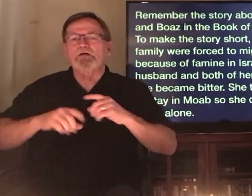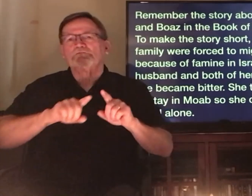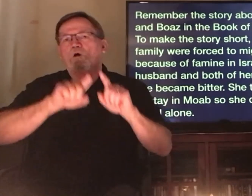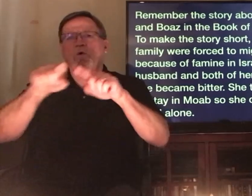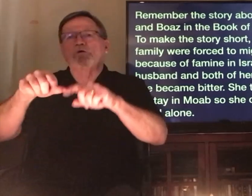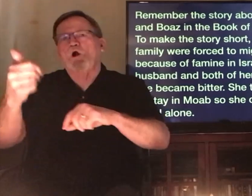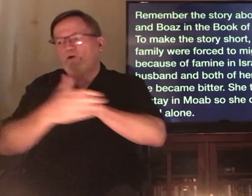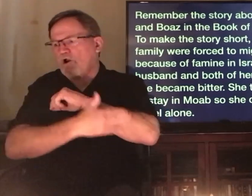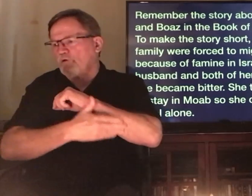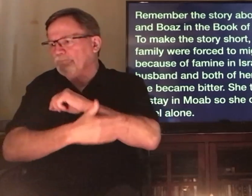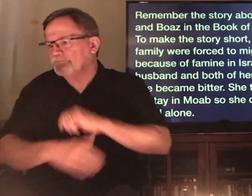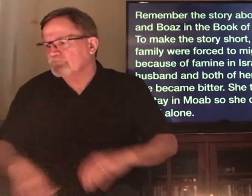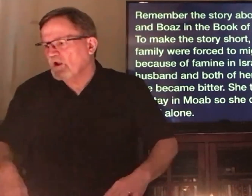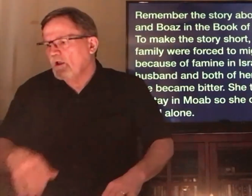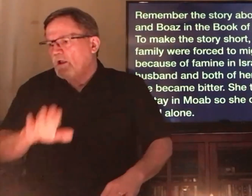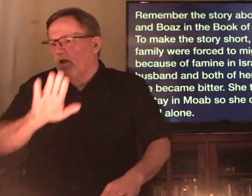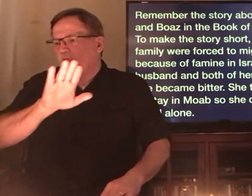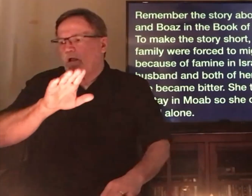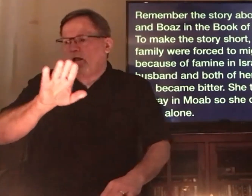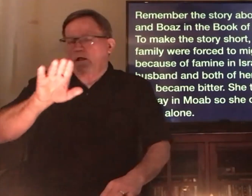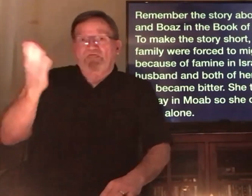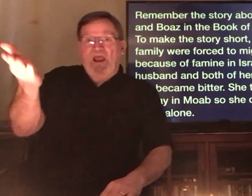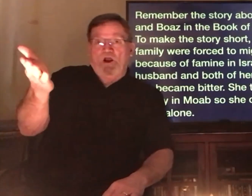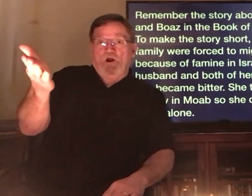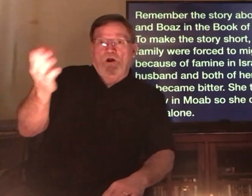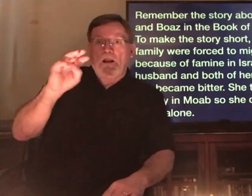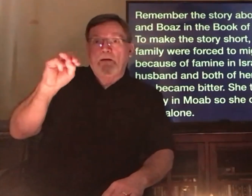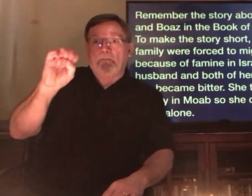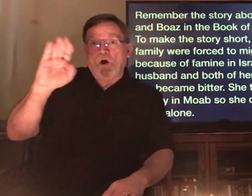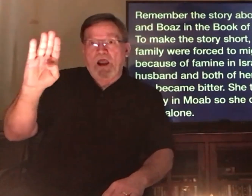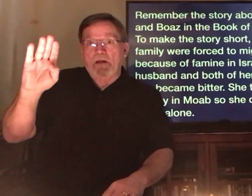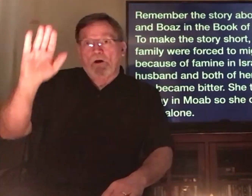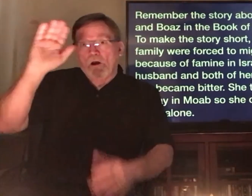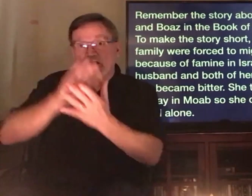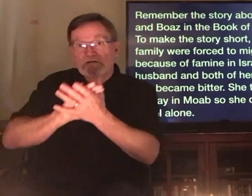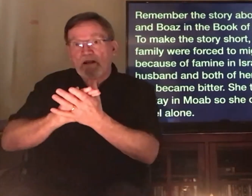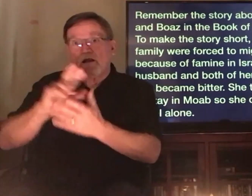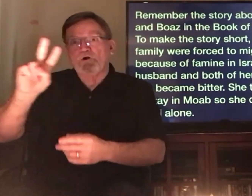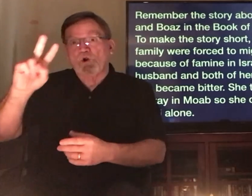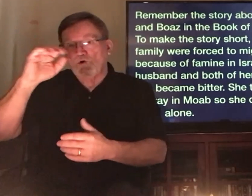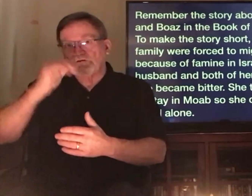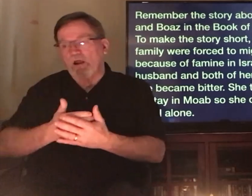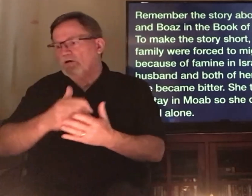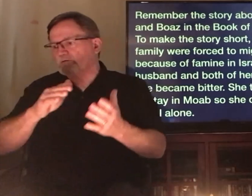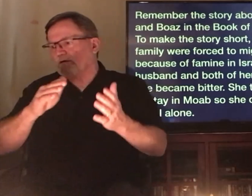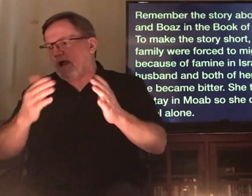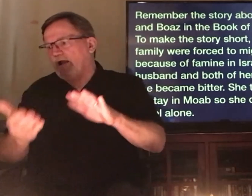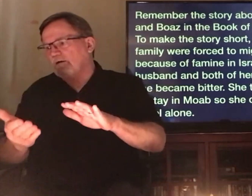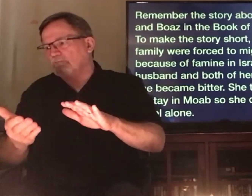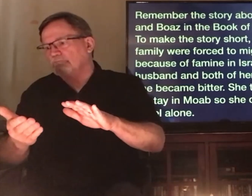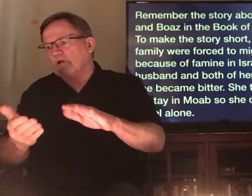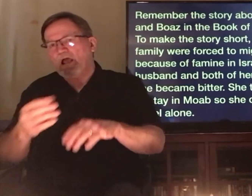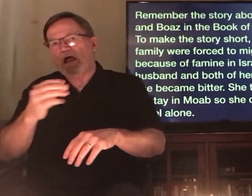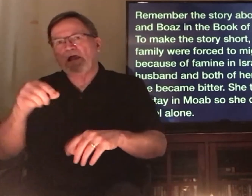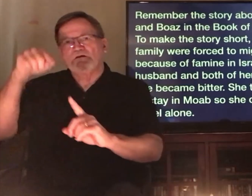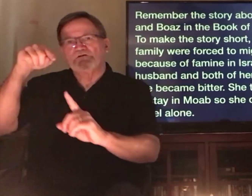Yeshua. Yeshua coming back to make one bride, not one